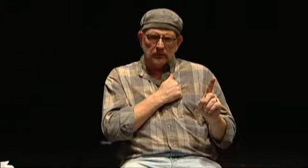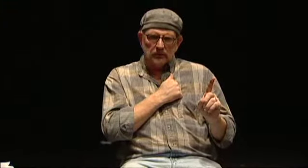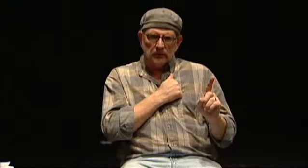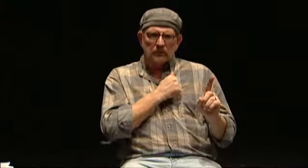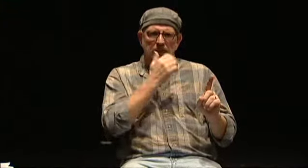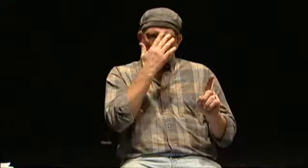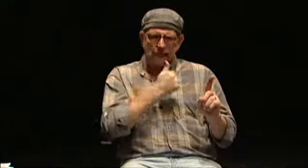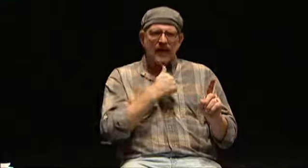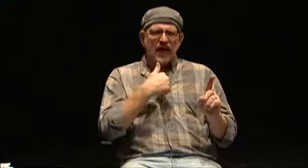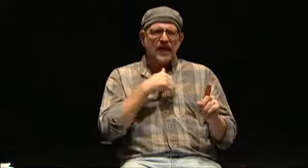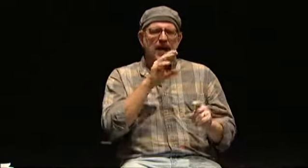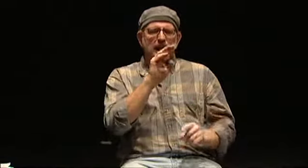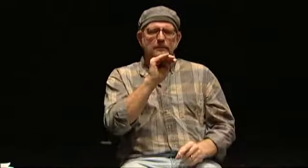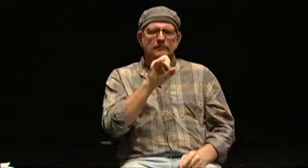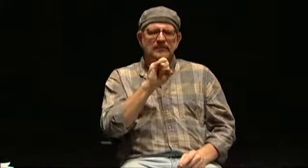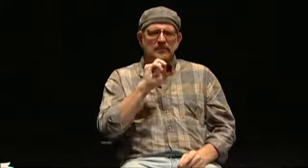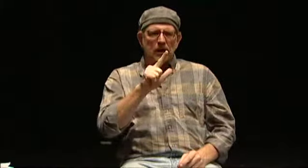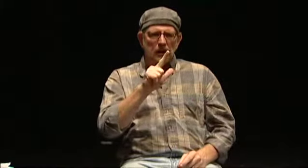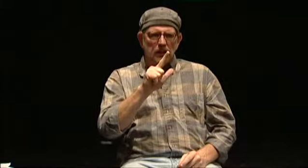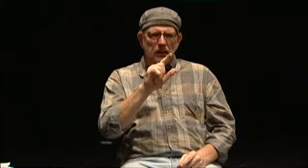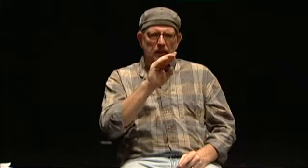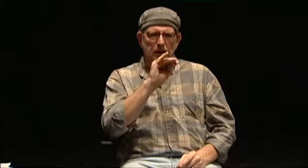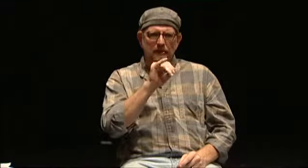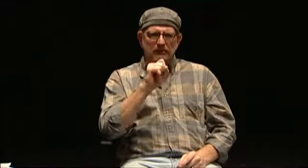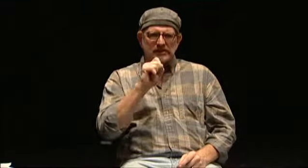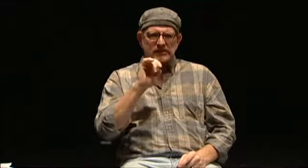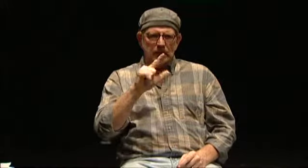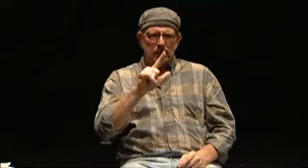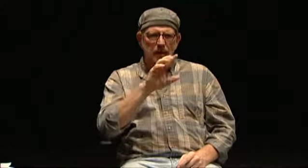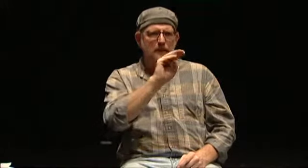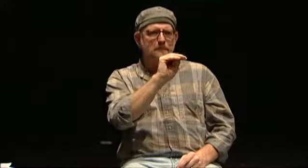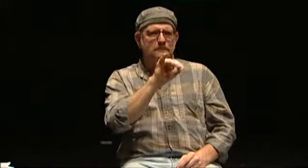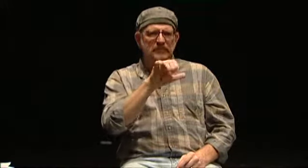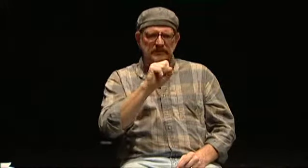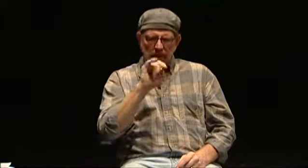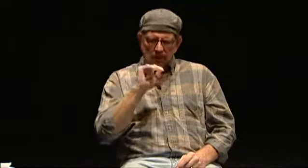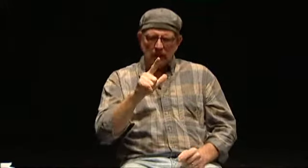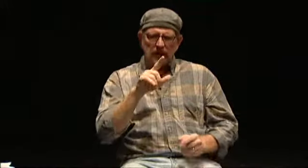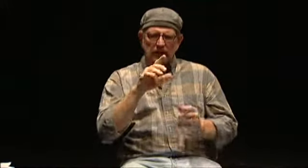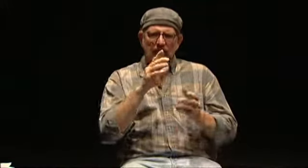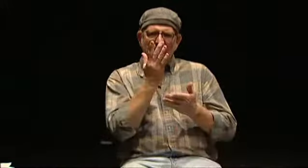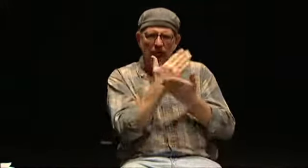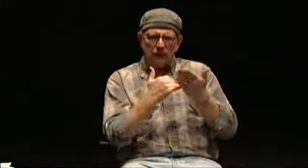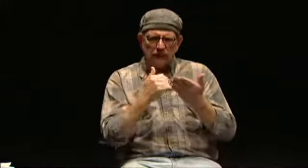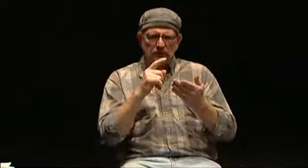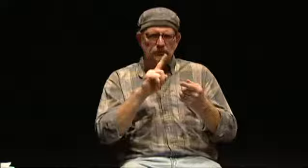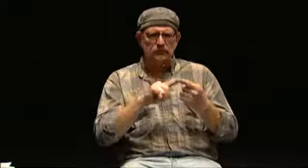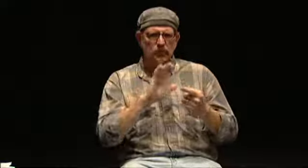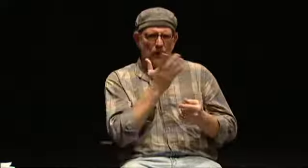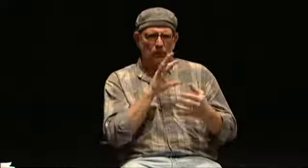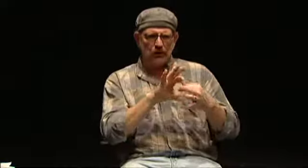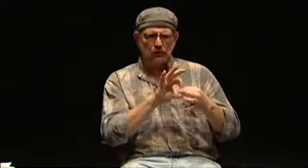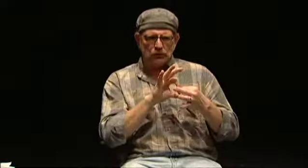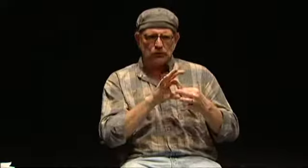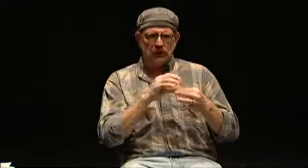Hamlet. Hamlet had a missile or a mystical element to